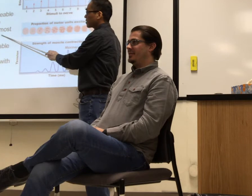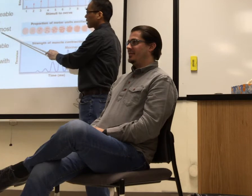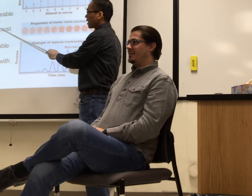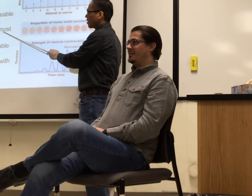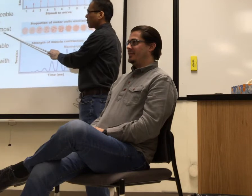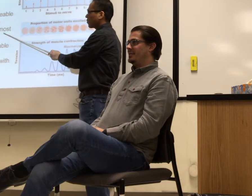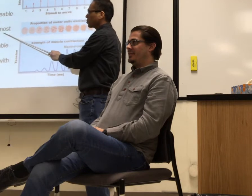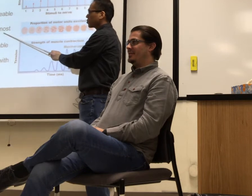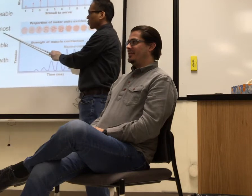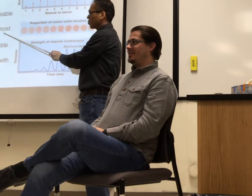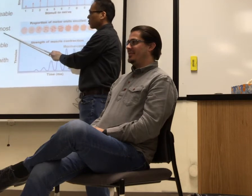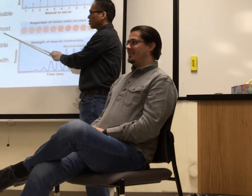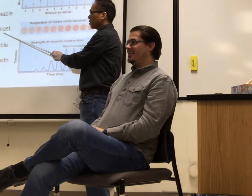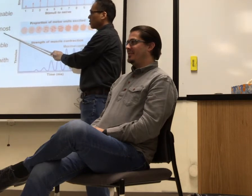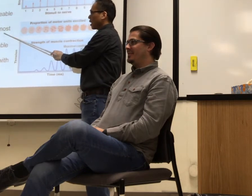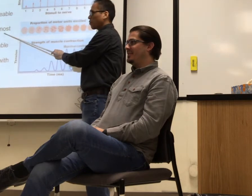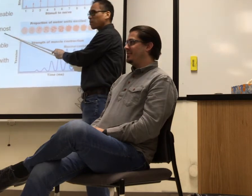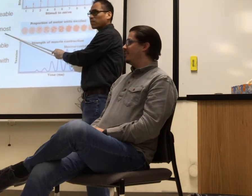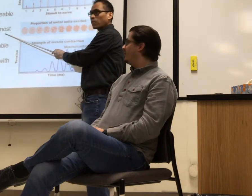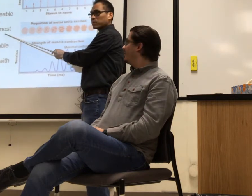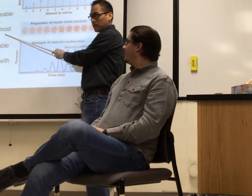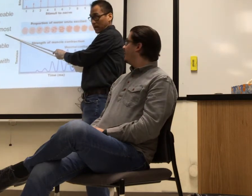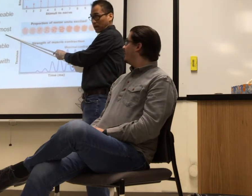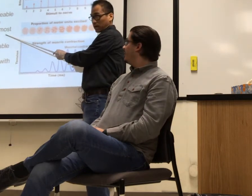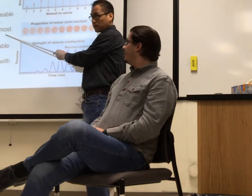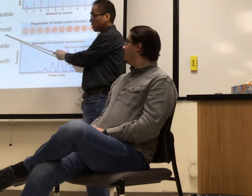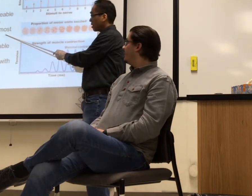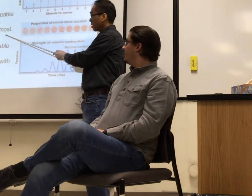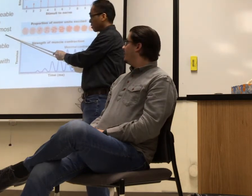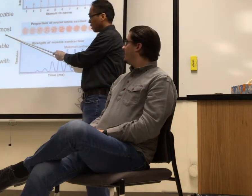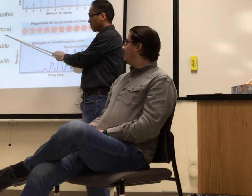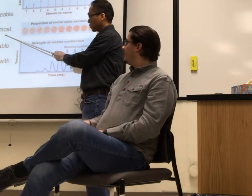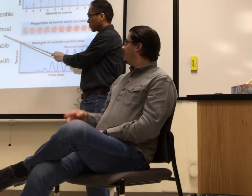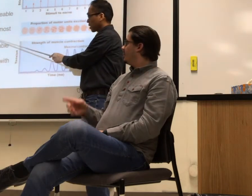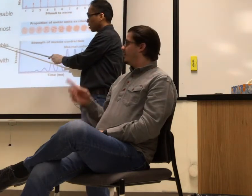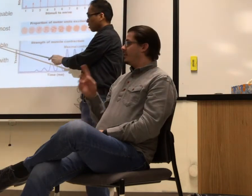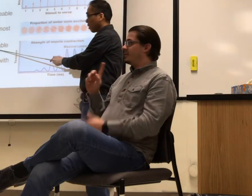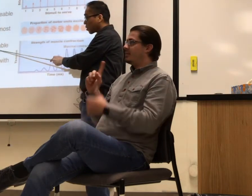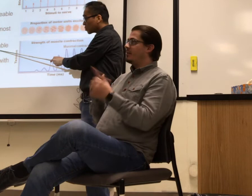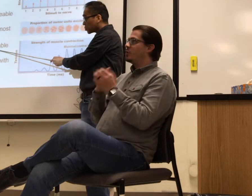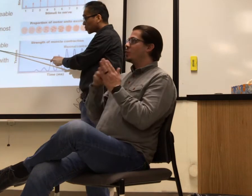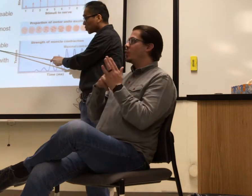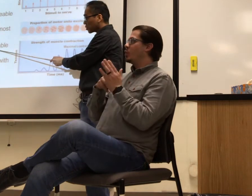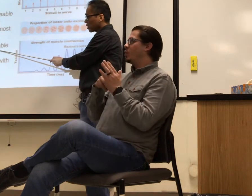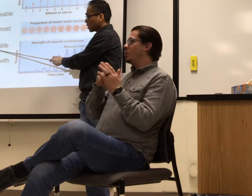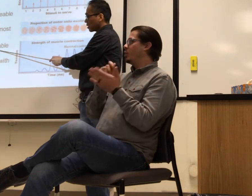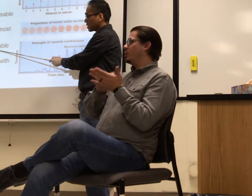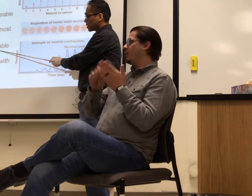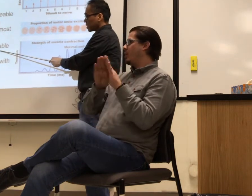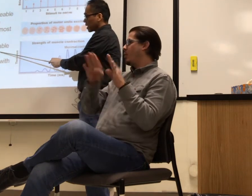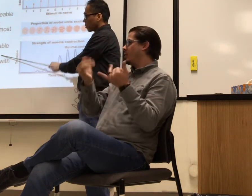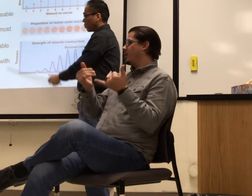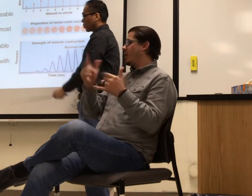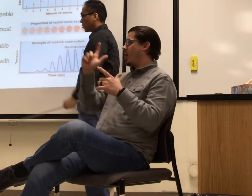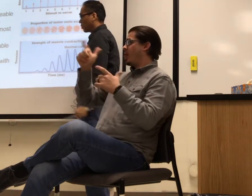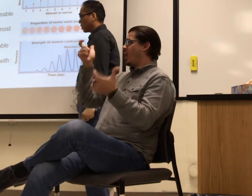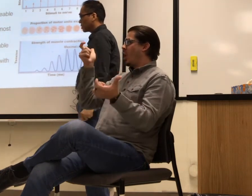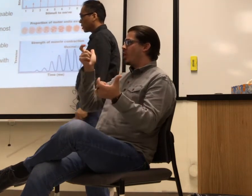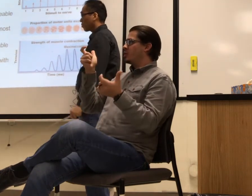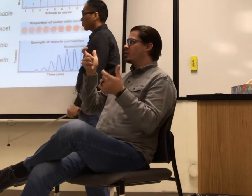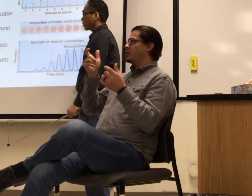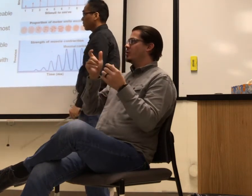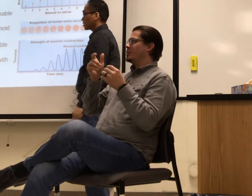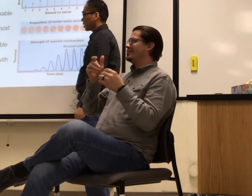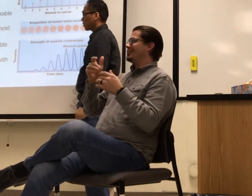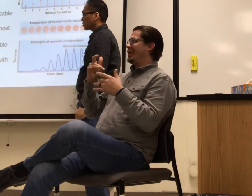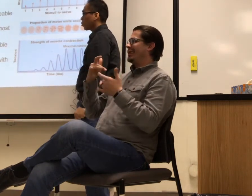frequently. That's kind of the first rule I wrote on the board today. Okay? Larger, less excitable motor units